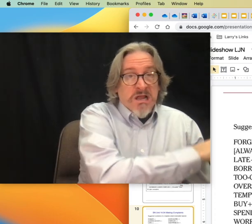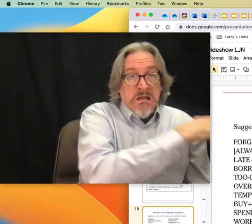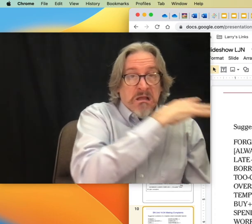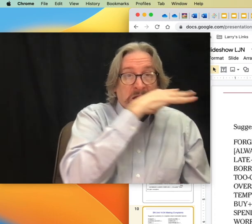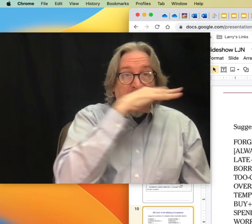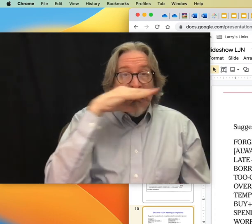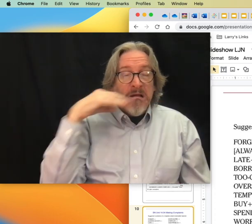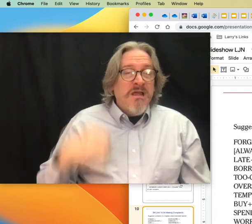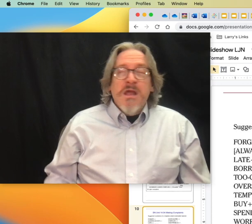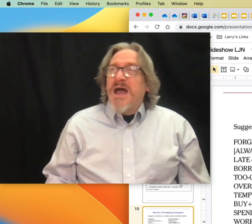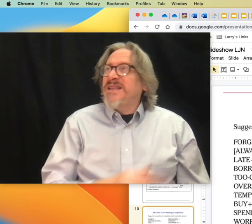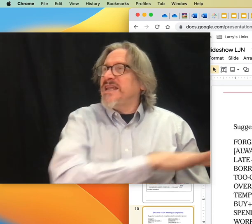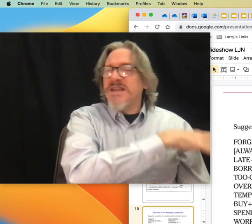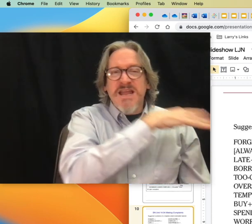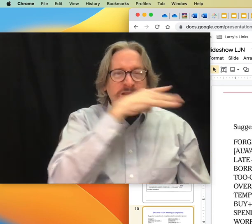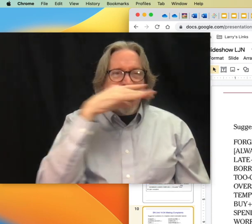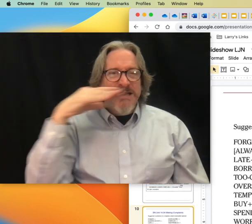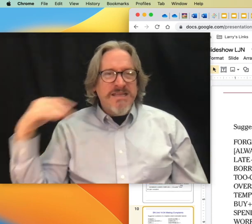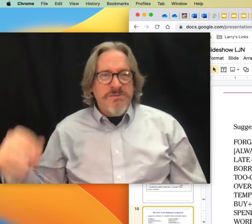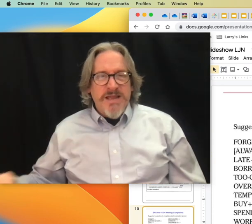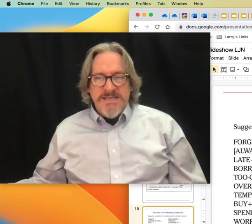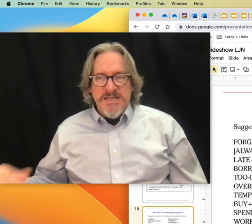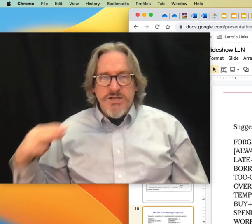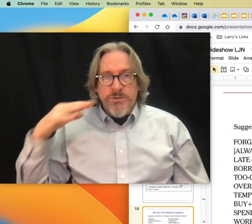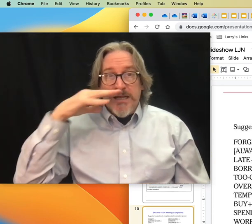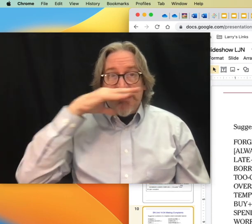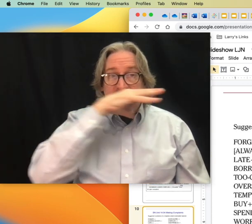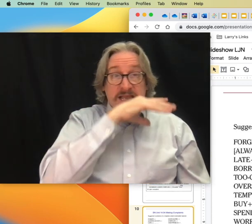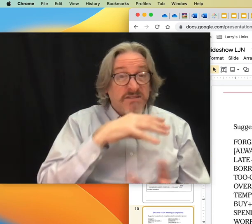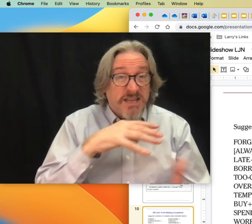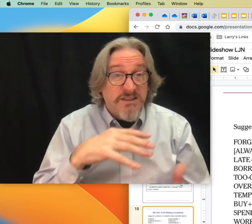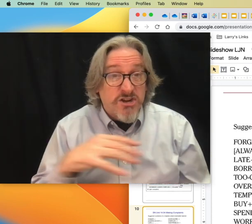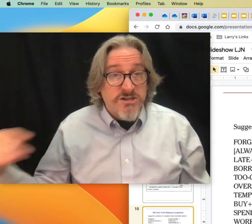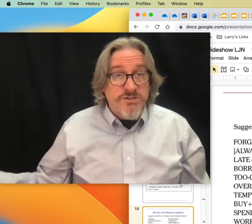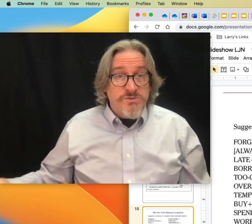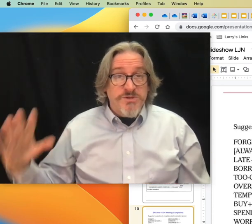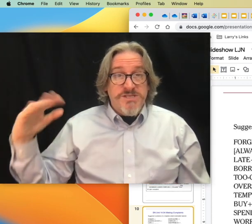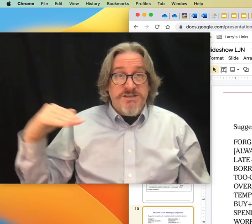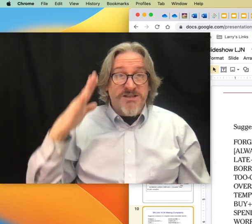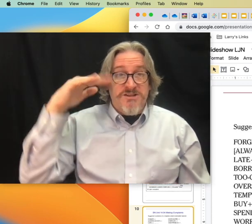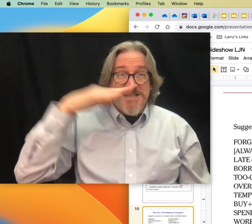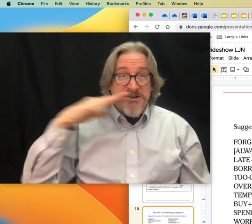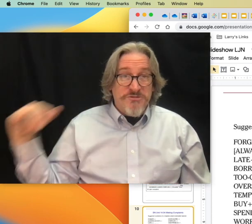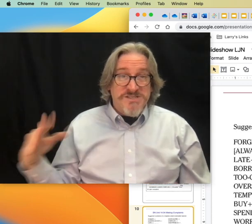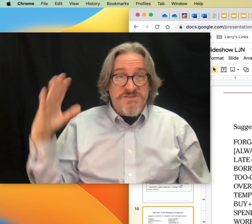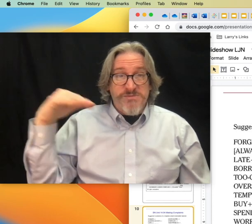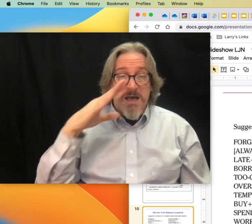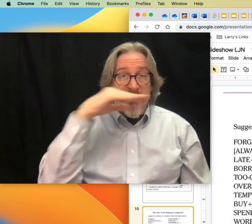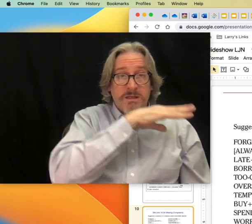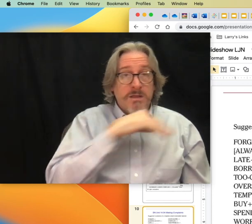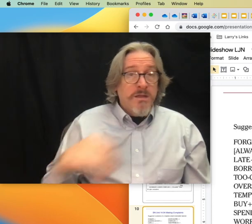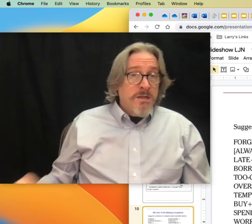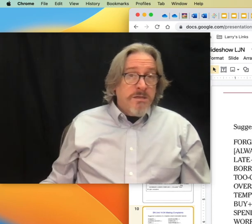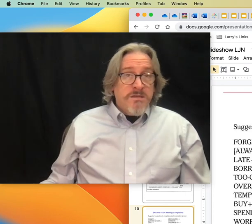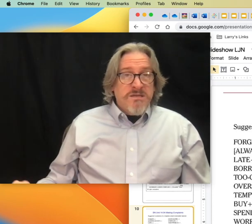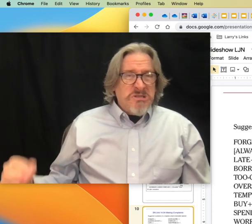Or I tend to not do it this way. I tend to do it like this, kind of like in the cartoons where you see the little tendrils